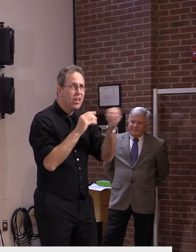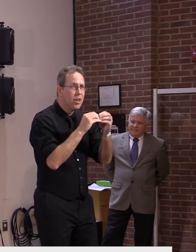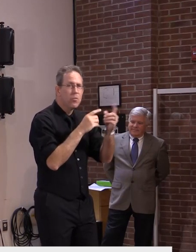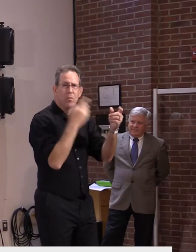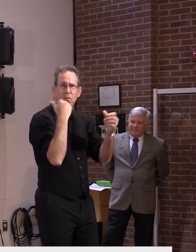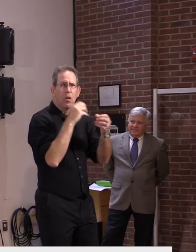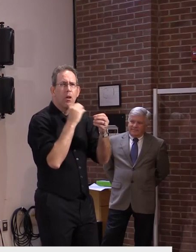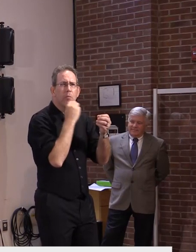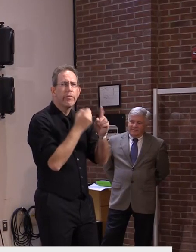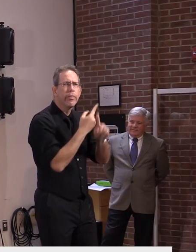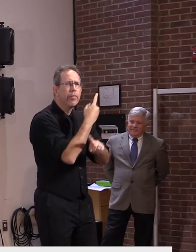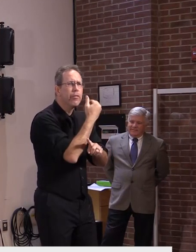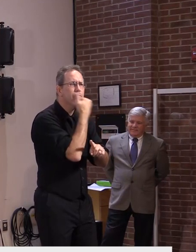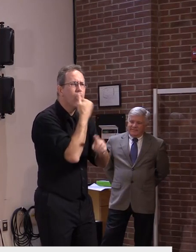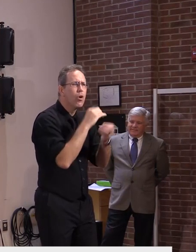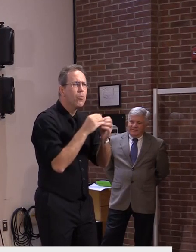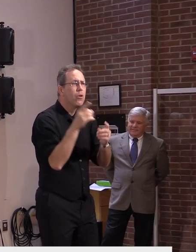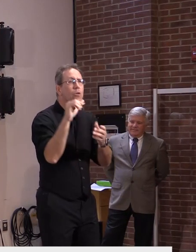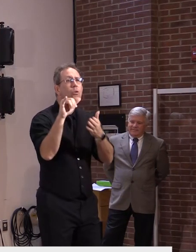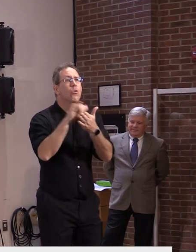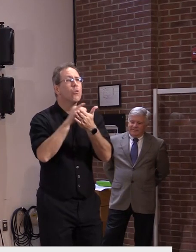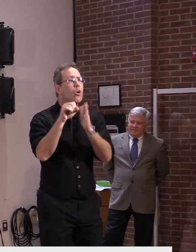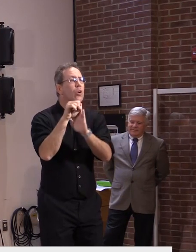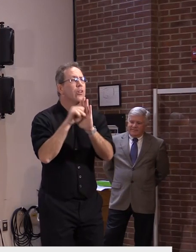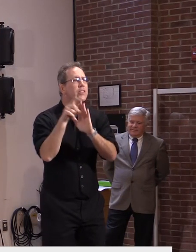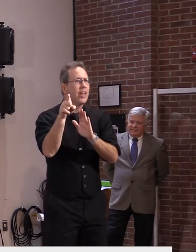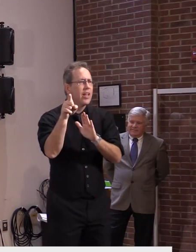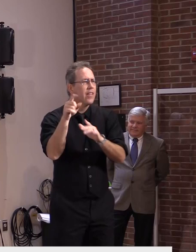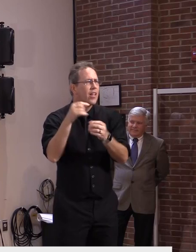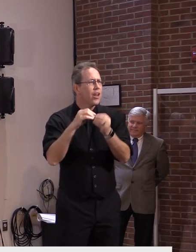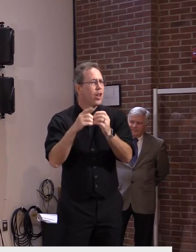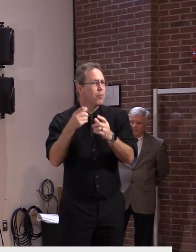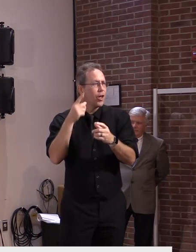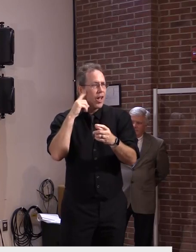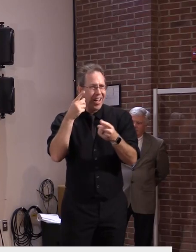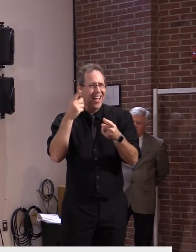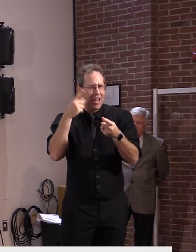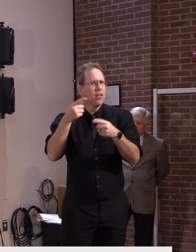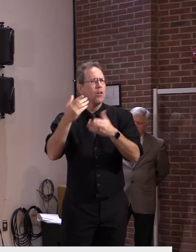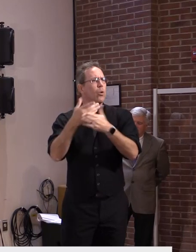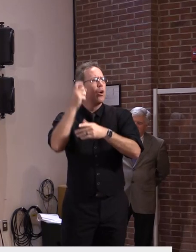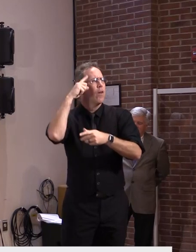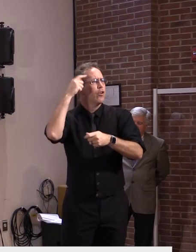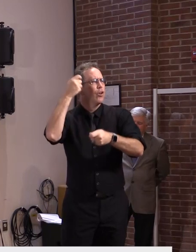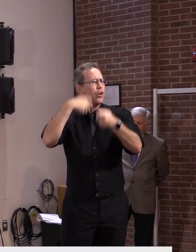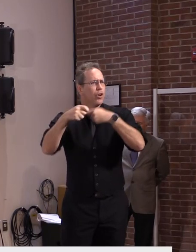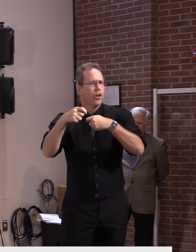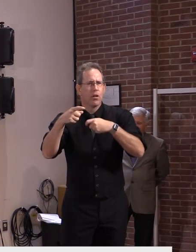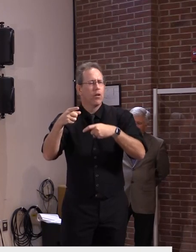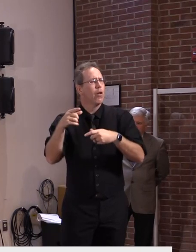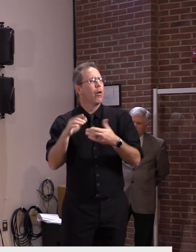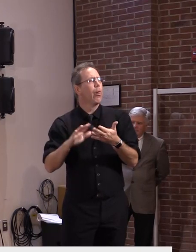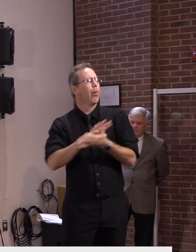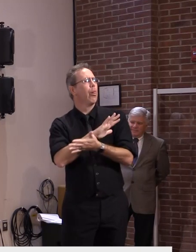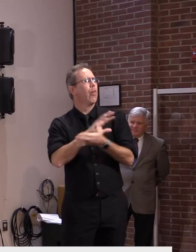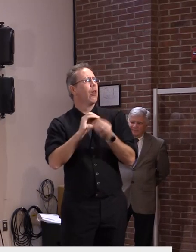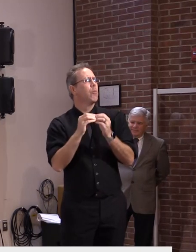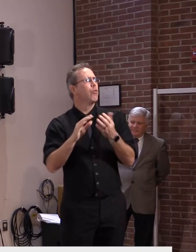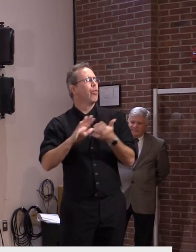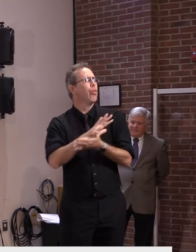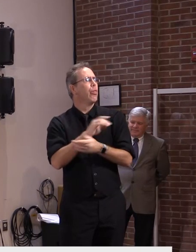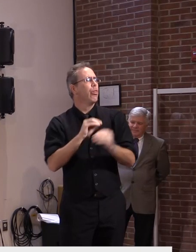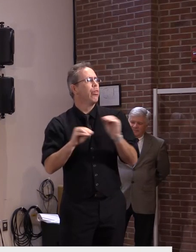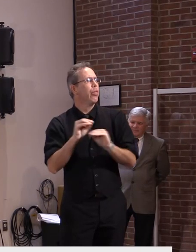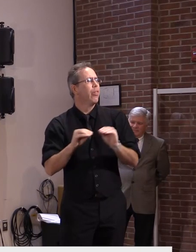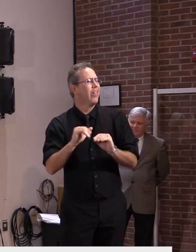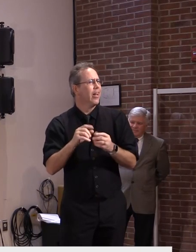the change of governors that there was actually 12,000 additional deaths. I'd like to revisit that truth testing